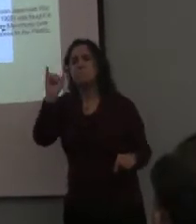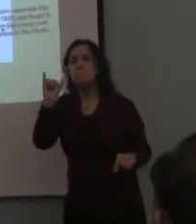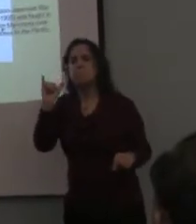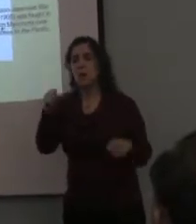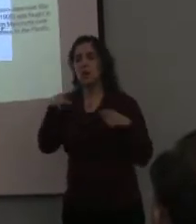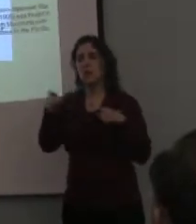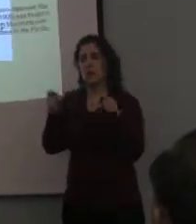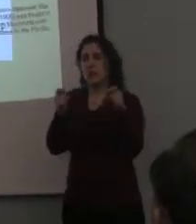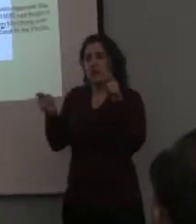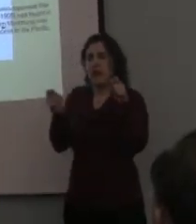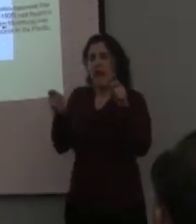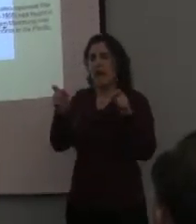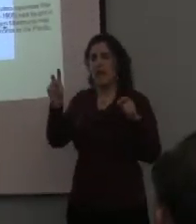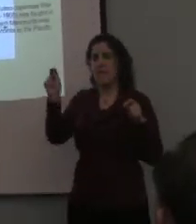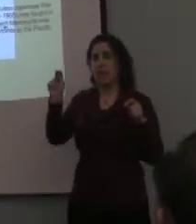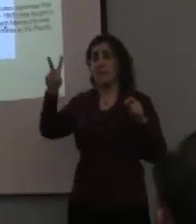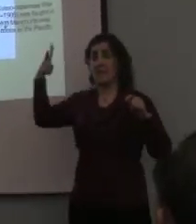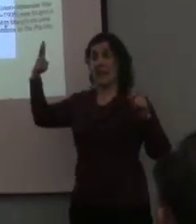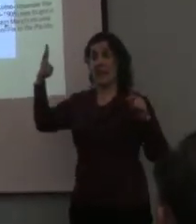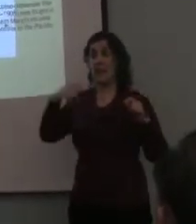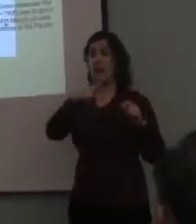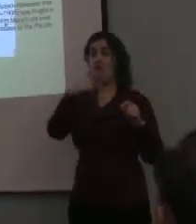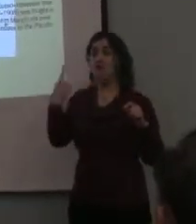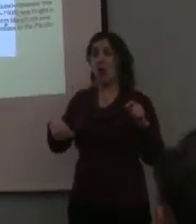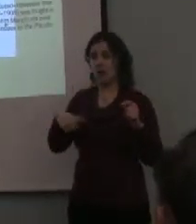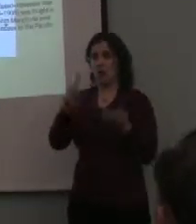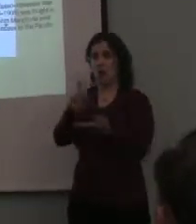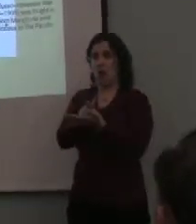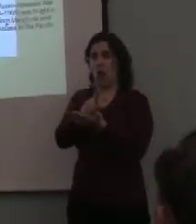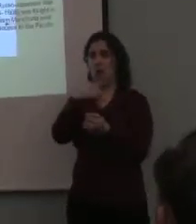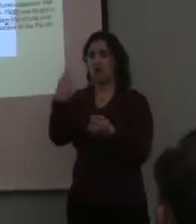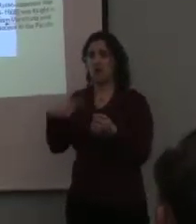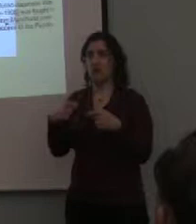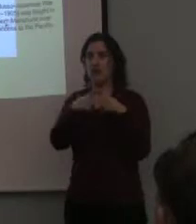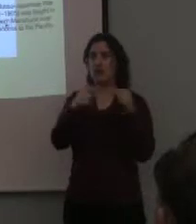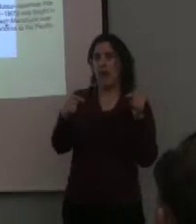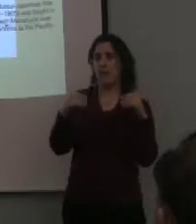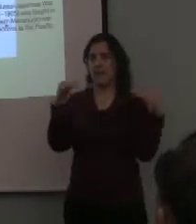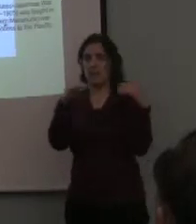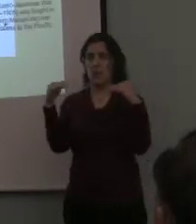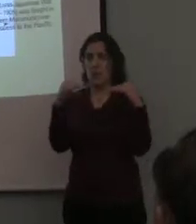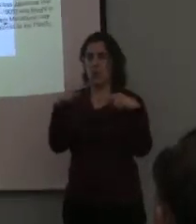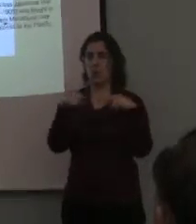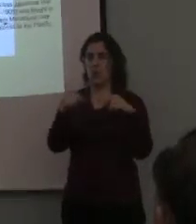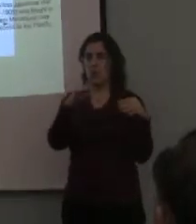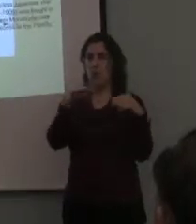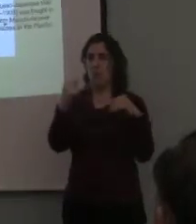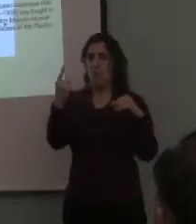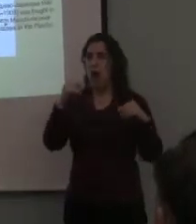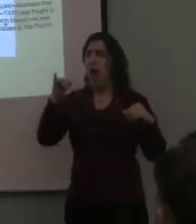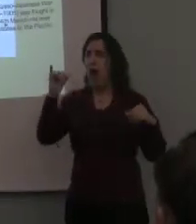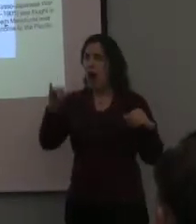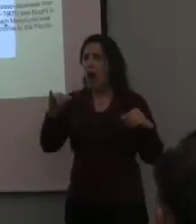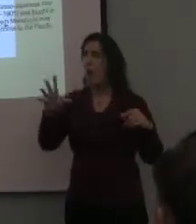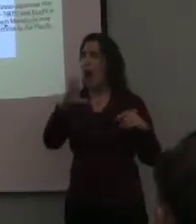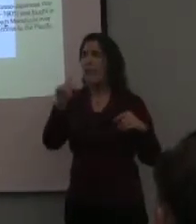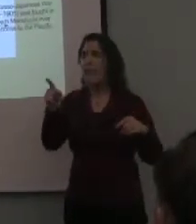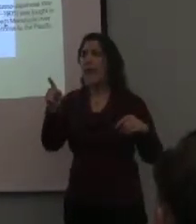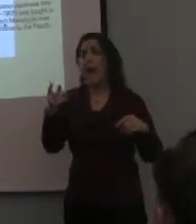the reign of Nicholas II, Russia lost the Russo-Japanese War, entered World War I, and had a